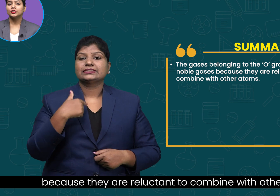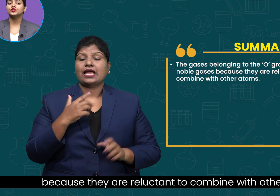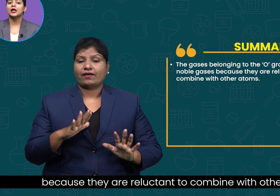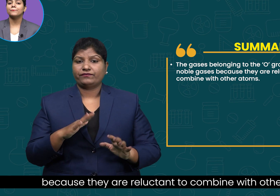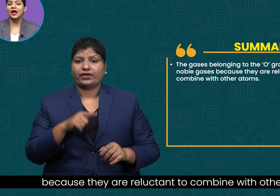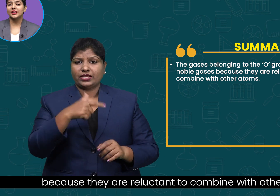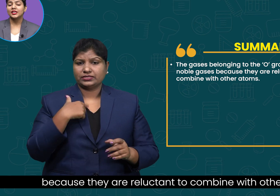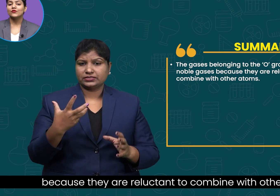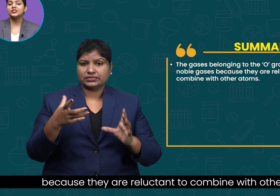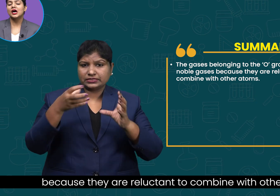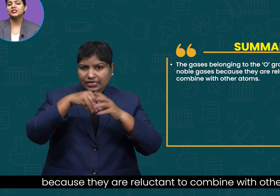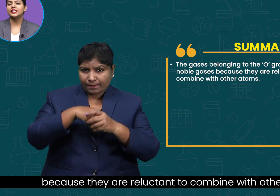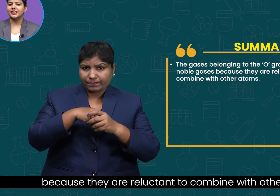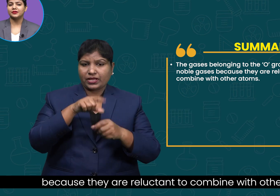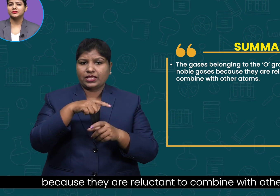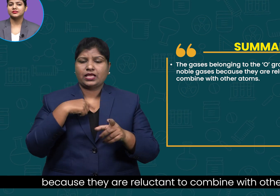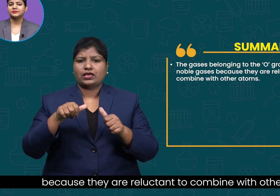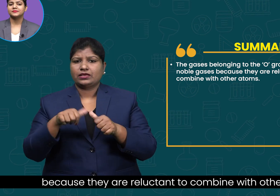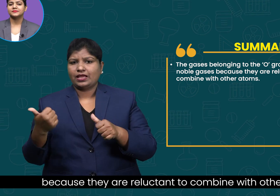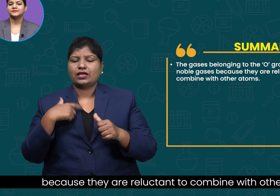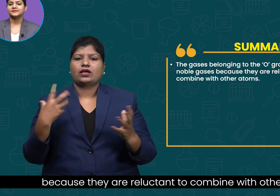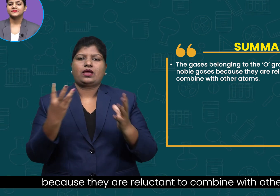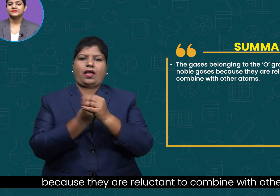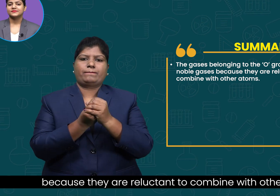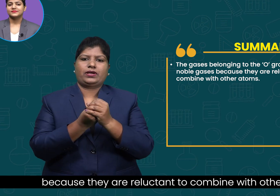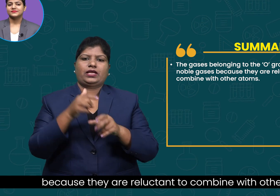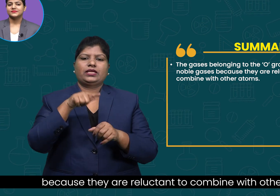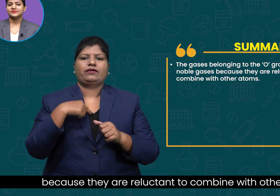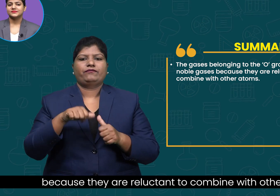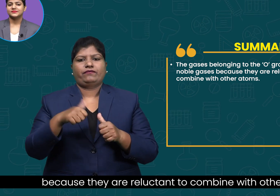reluctant to combine with other atoms.